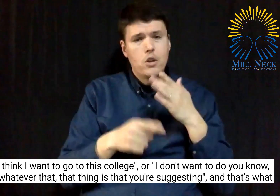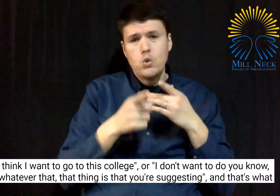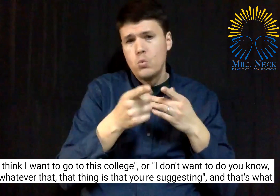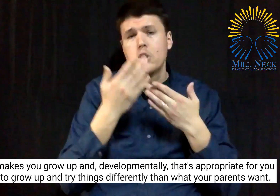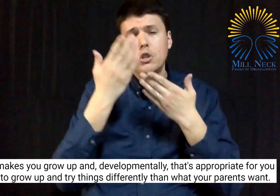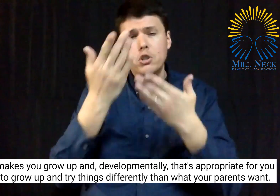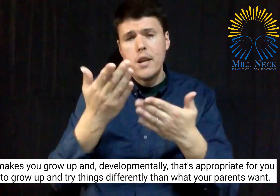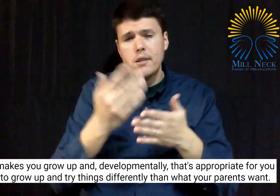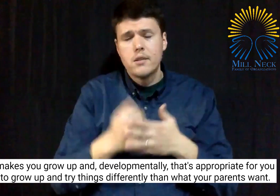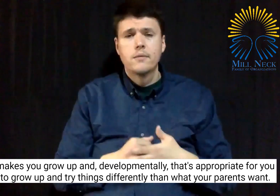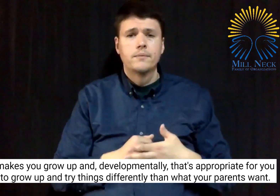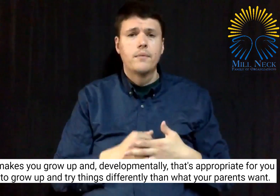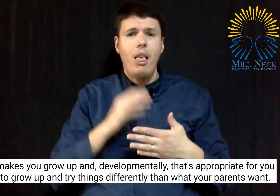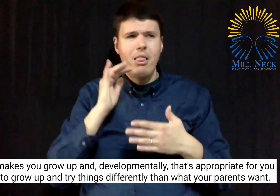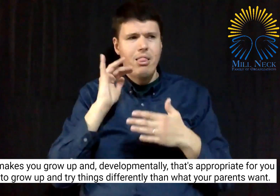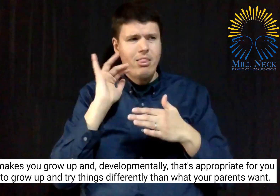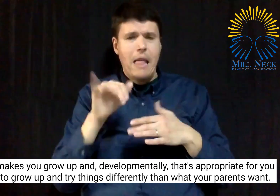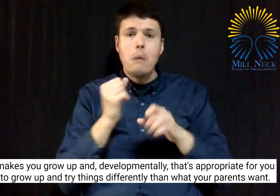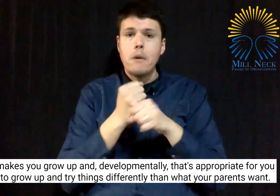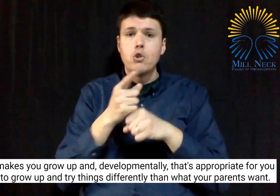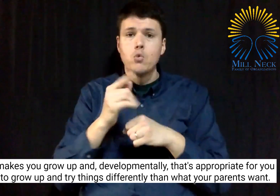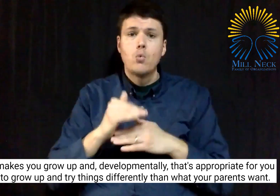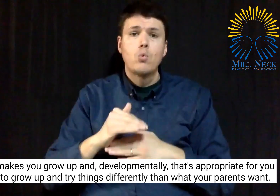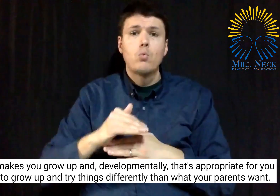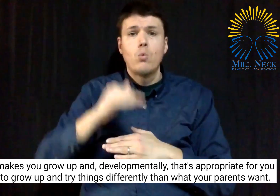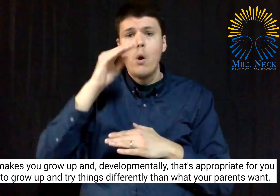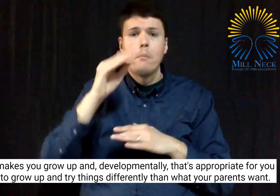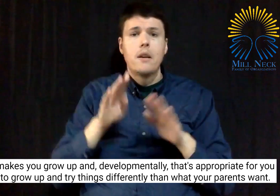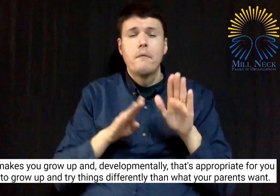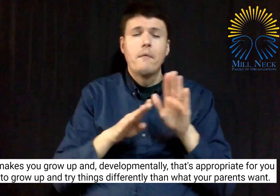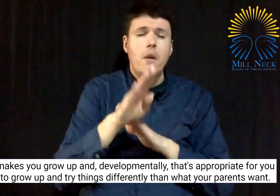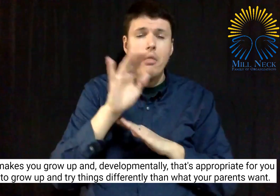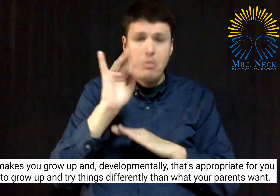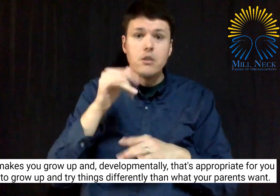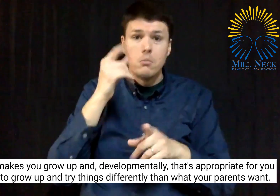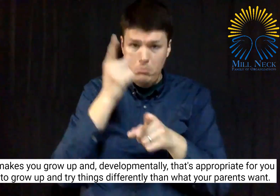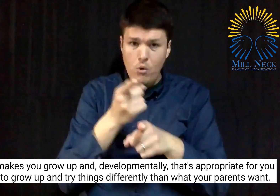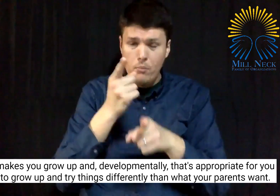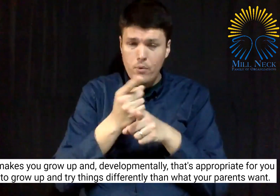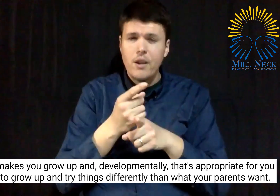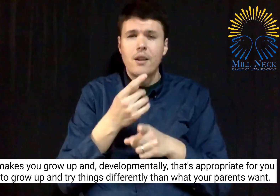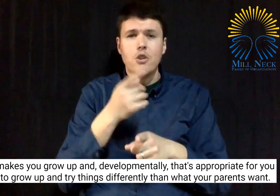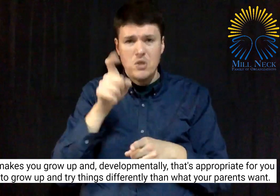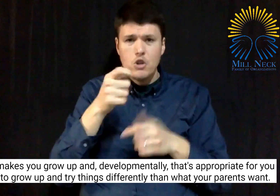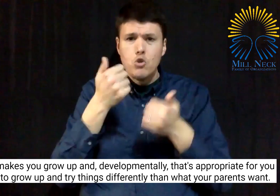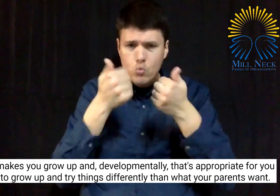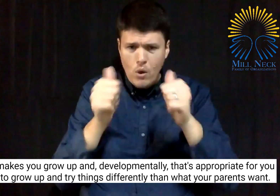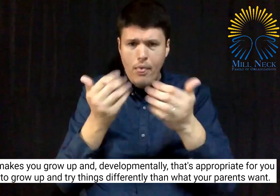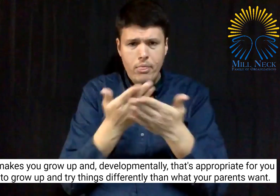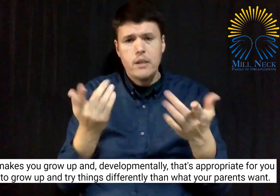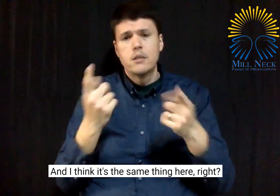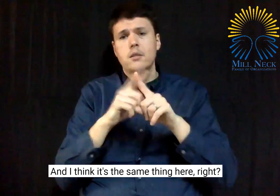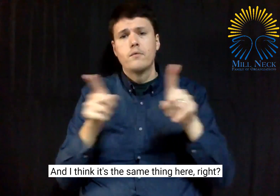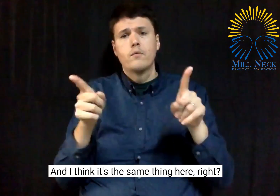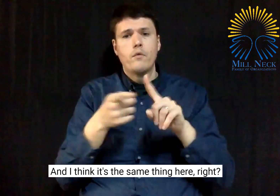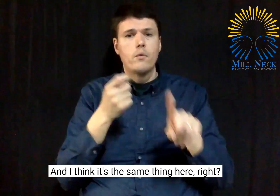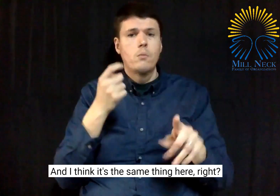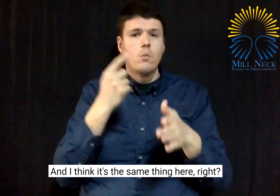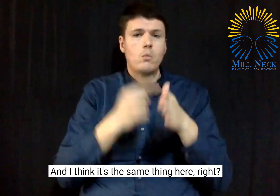what makes you grow up, and developmentally, that's appropriate for you to grow up and try things differently than what your parents want. And I think it's the same thing